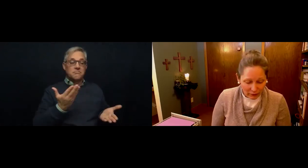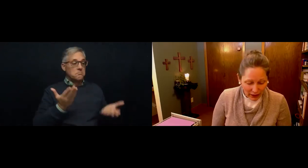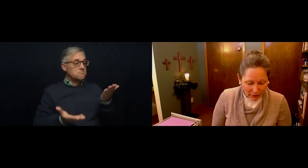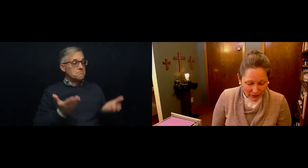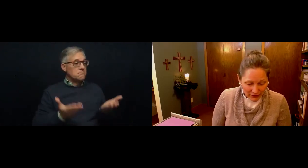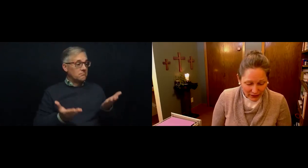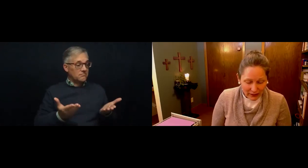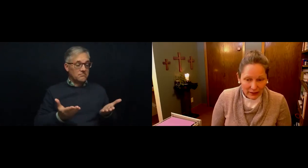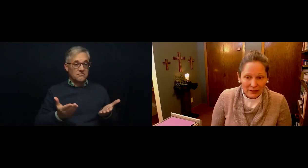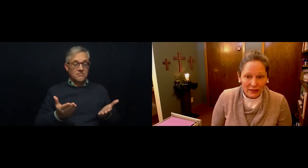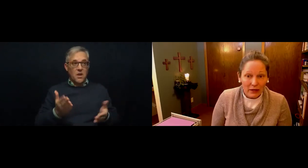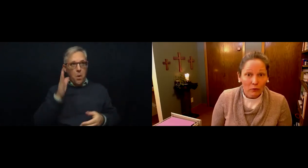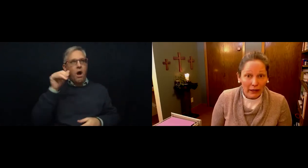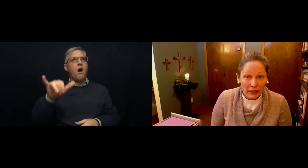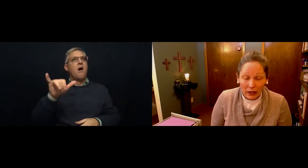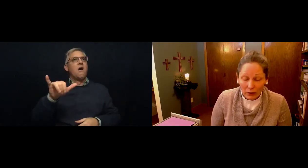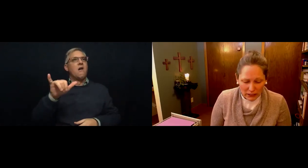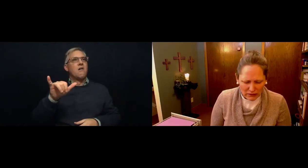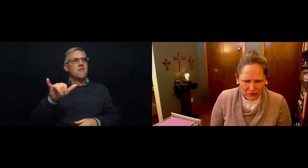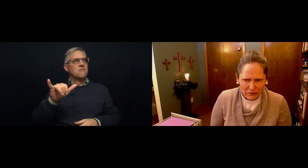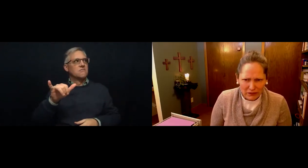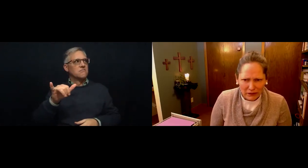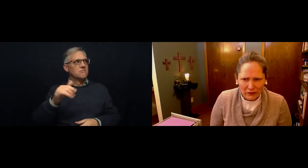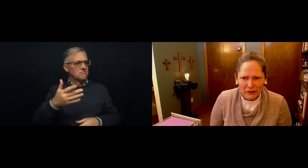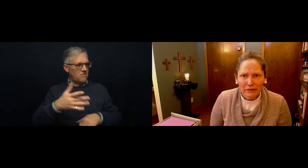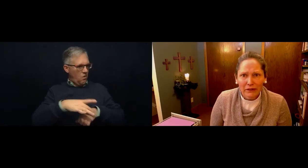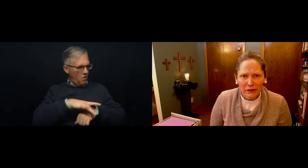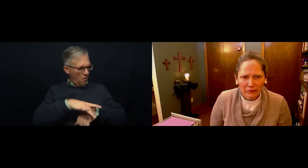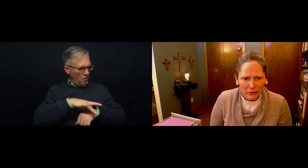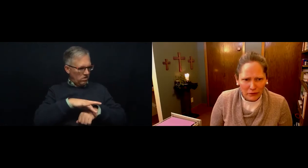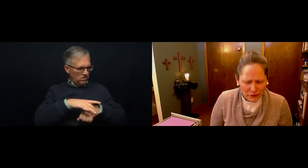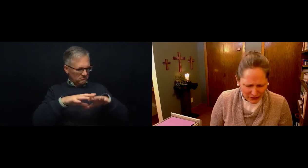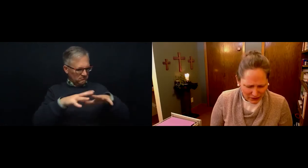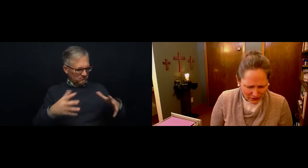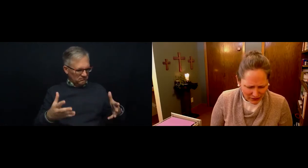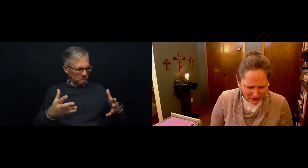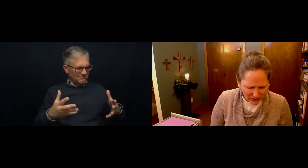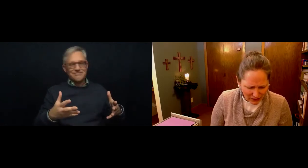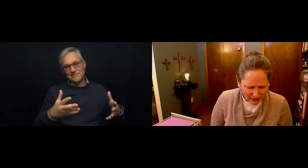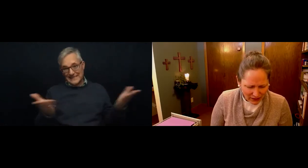of the ground, that right now is very, very frozen,